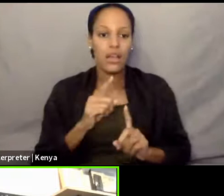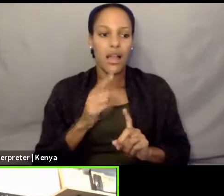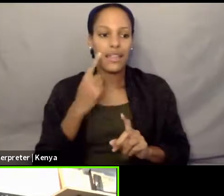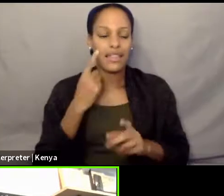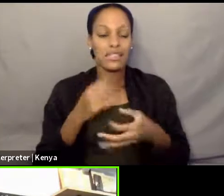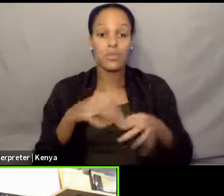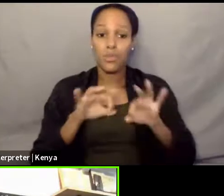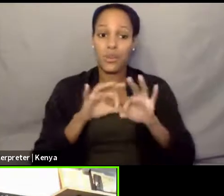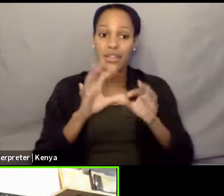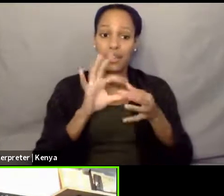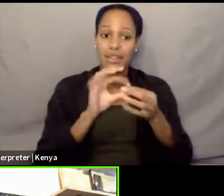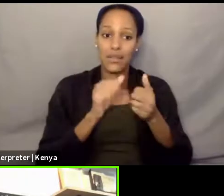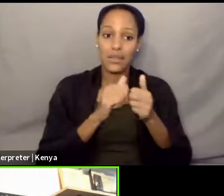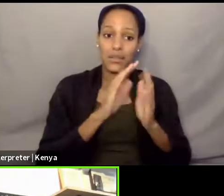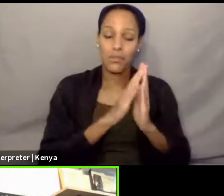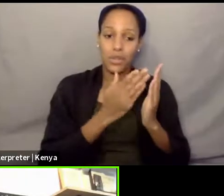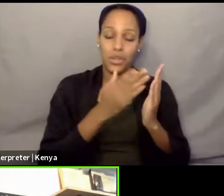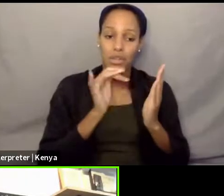this book,